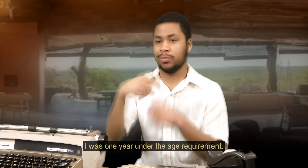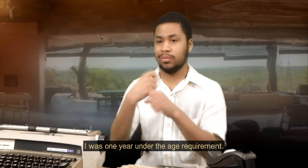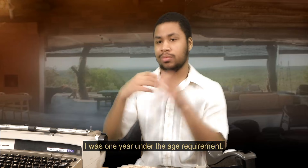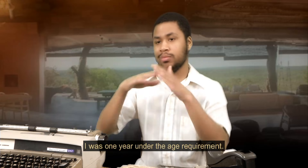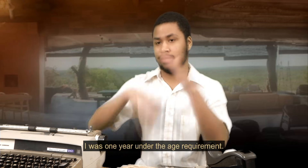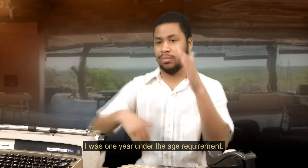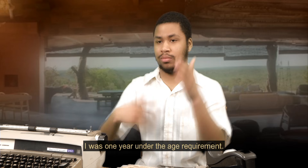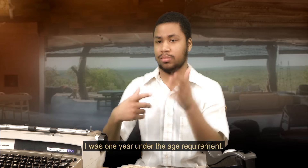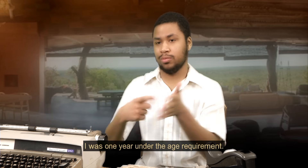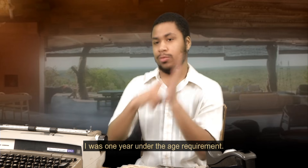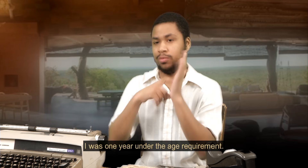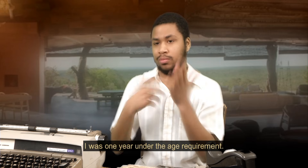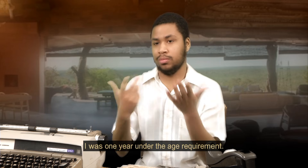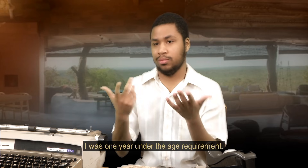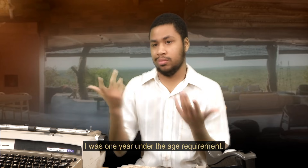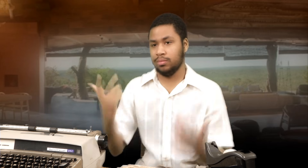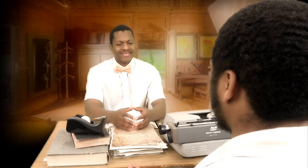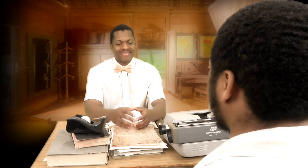1 year under the age requirement.